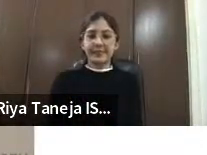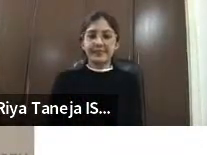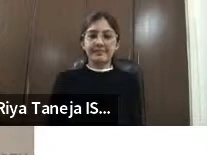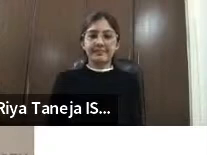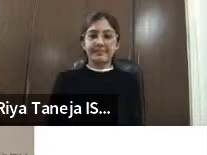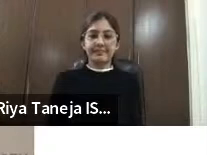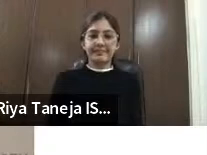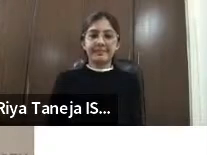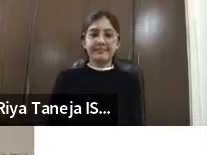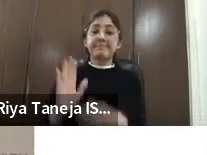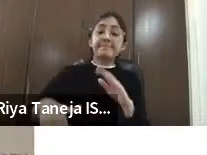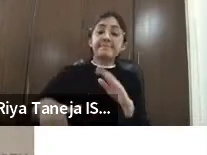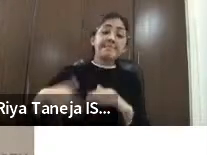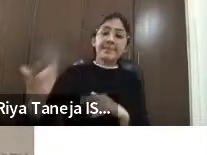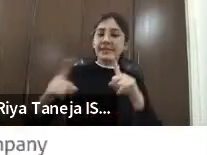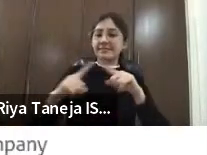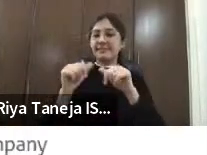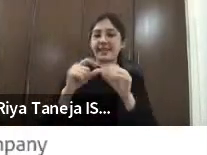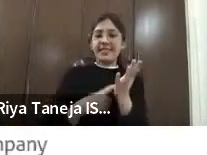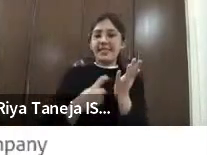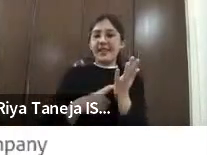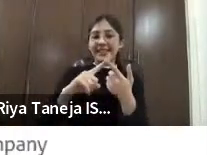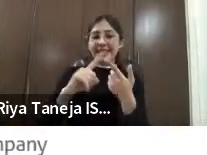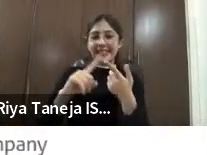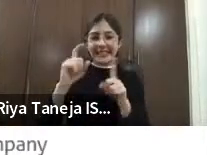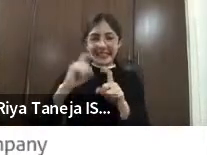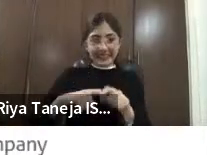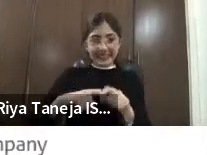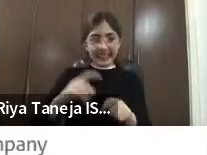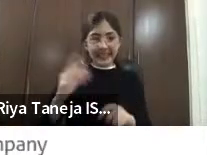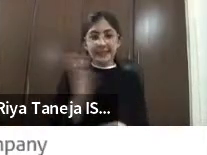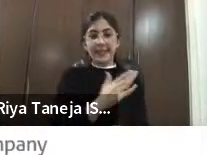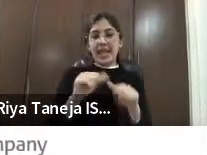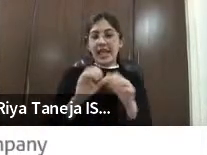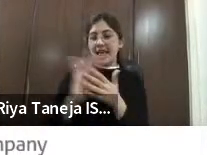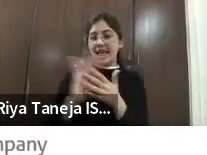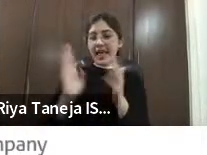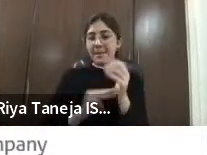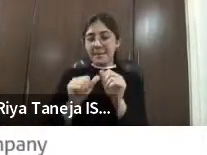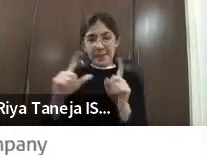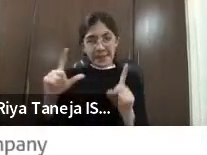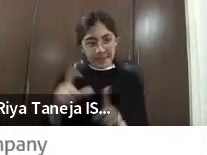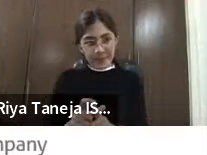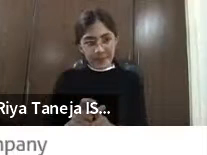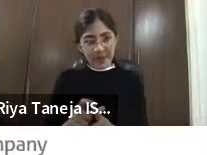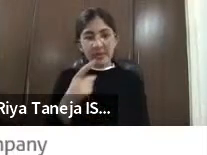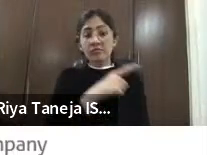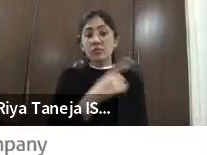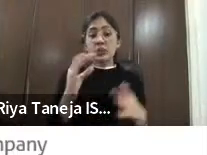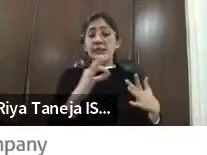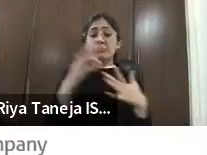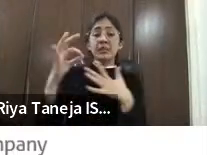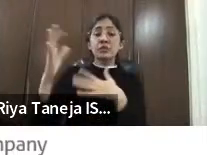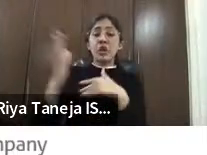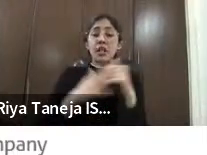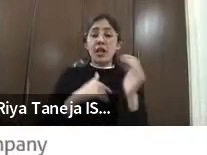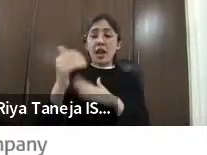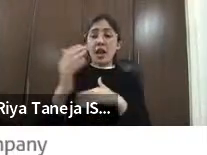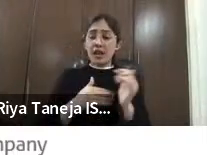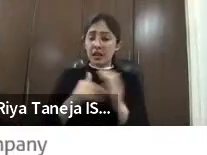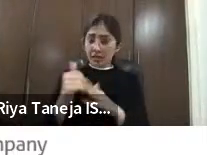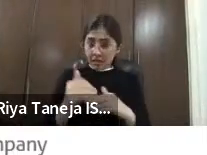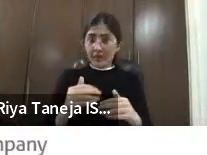Tariq Ahmed Mir from Budgam, Jammu and Kashmir for Special Hands of Kashmir. Special Hands